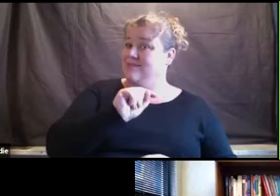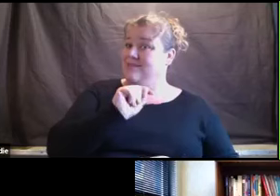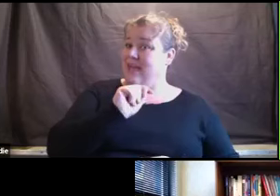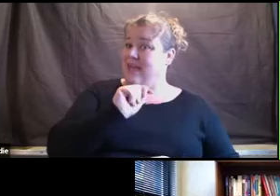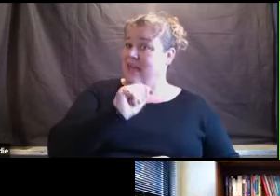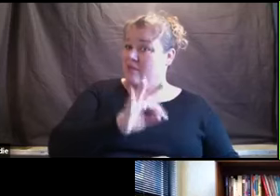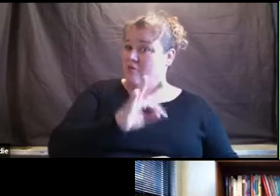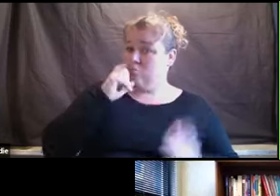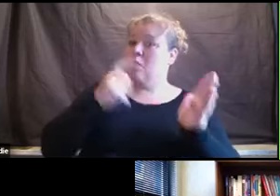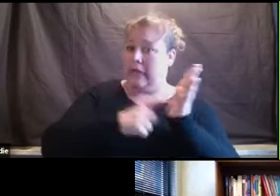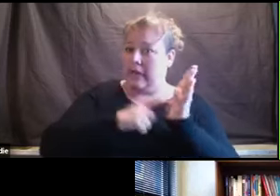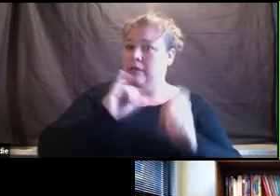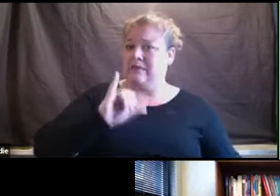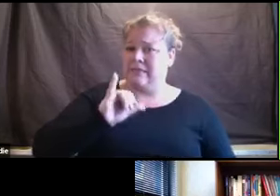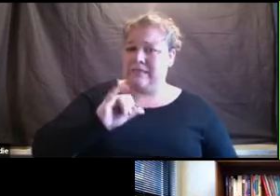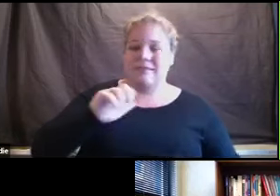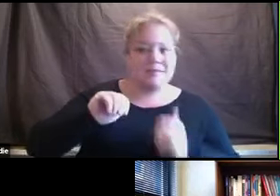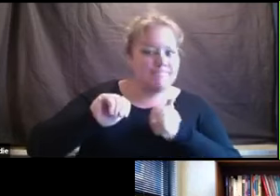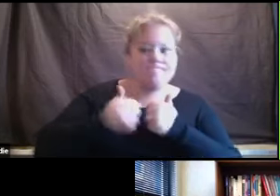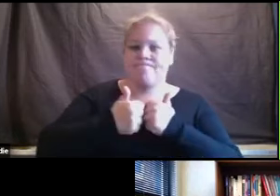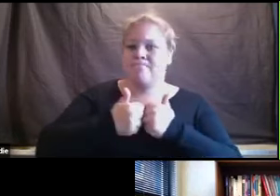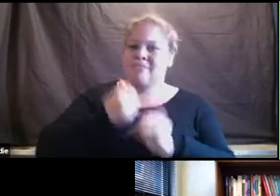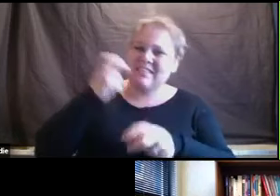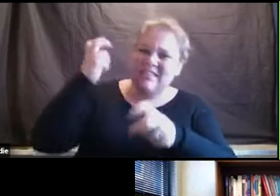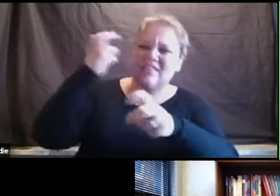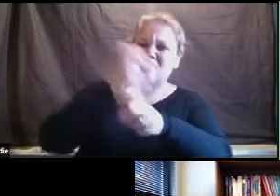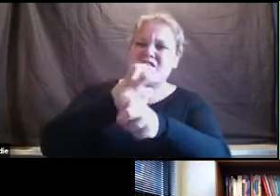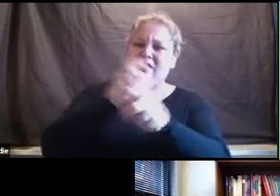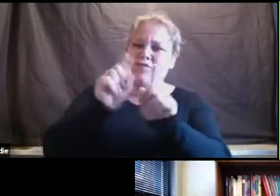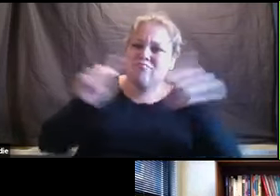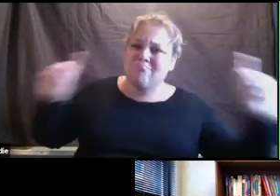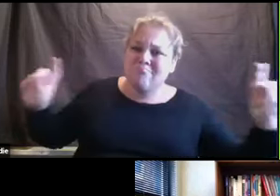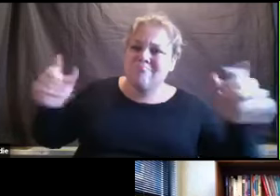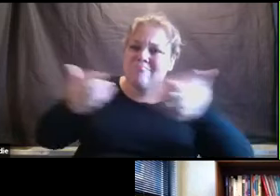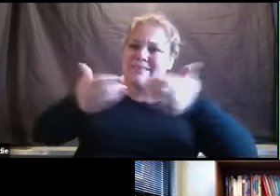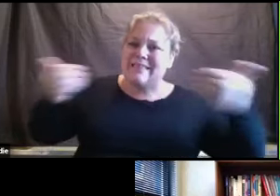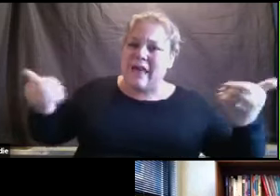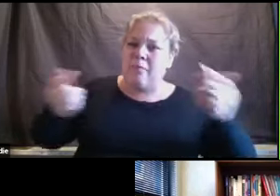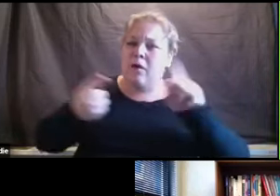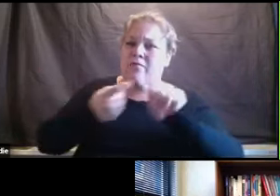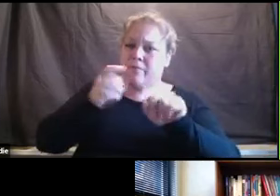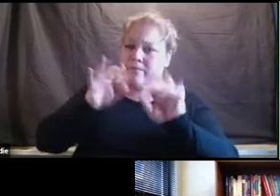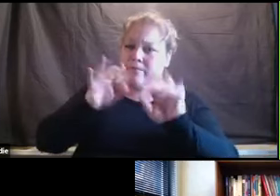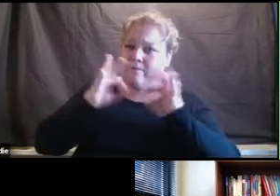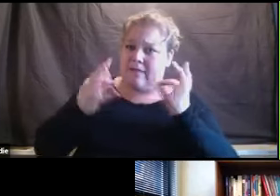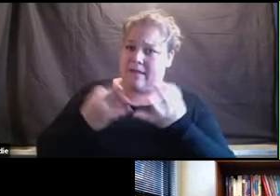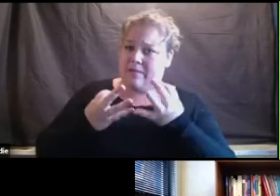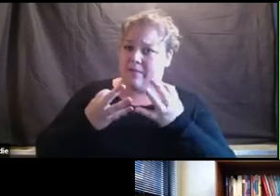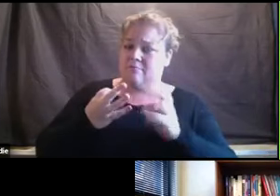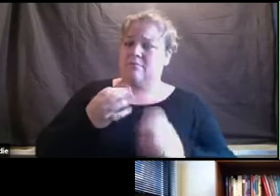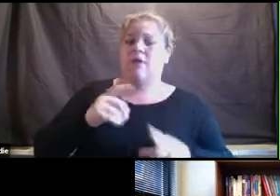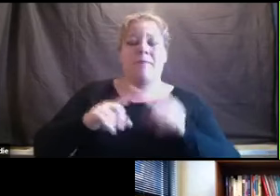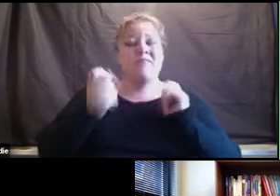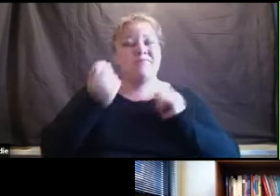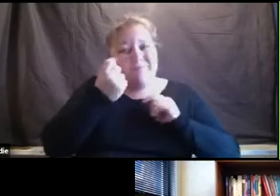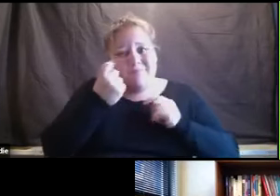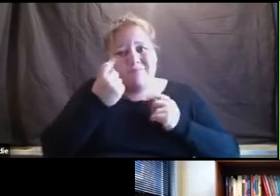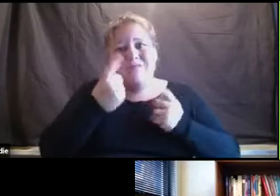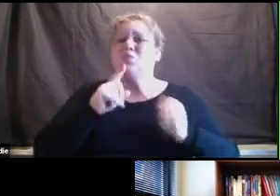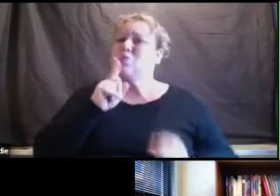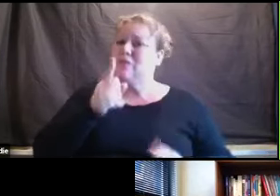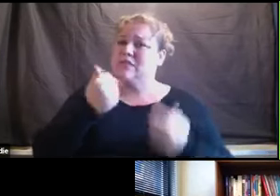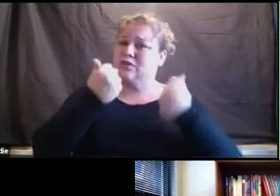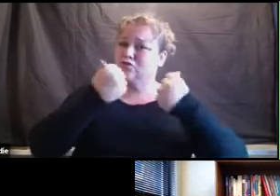hardship, how difficult this is for all of you, and we just want to reassure you that we truly have the interests of protecting